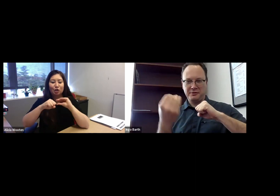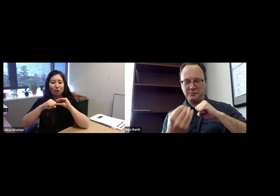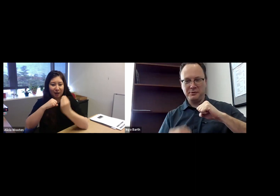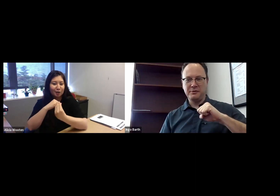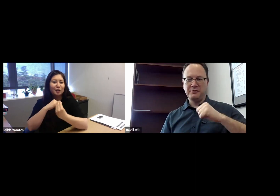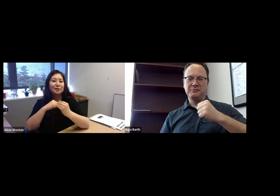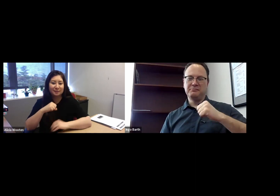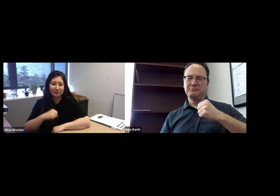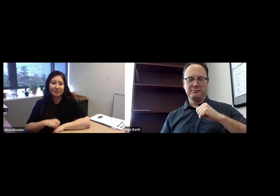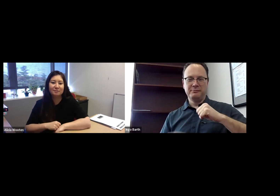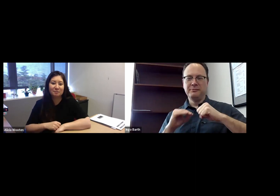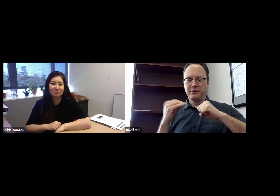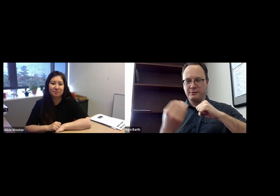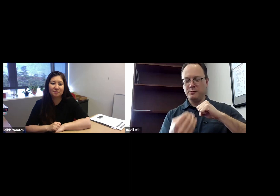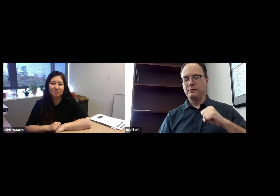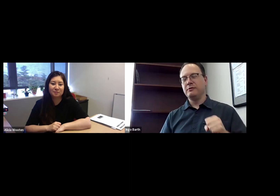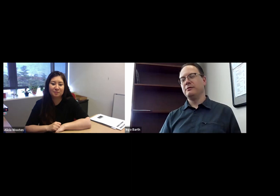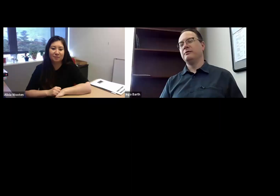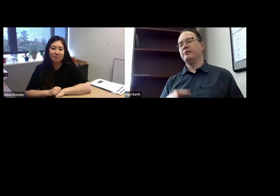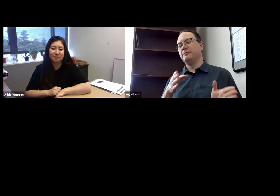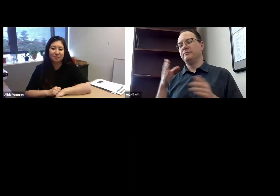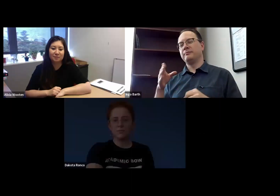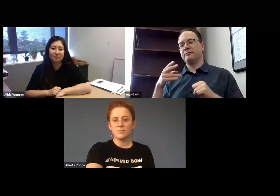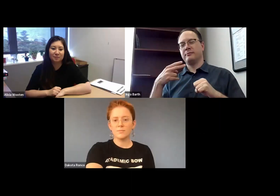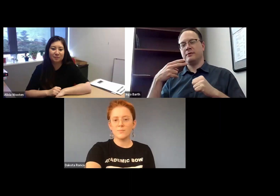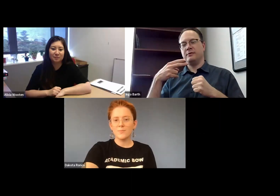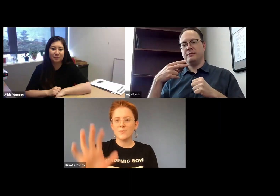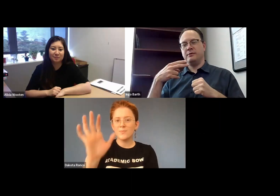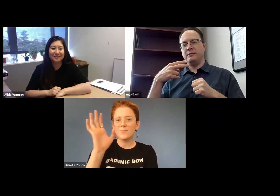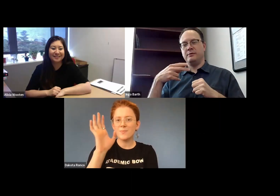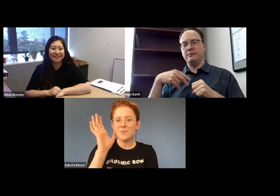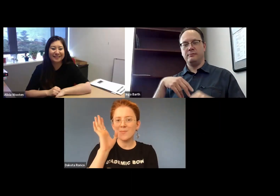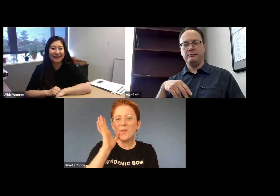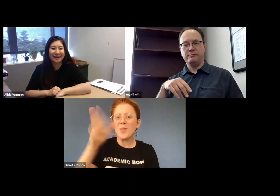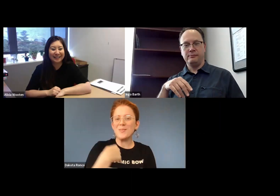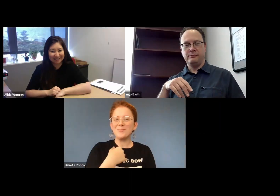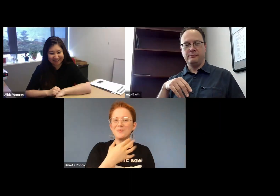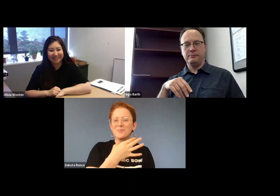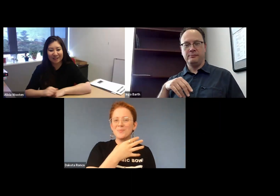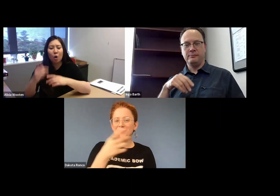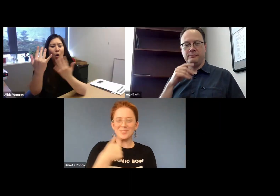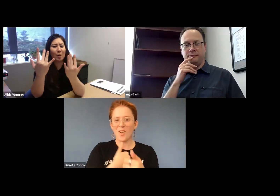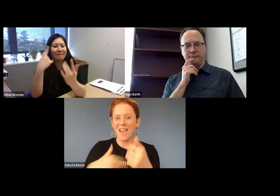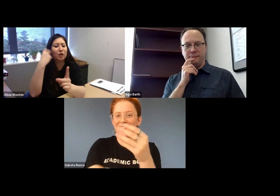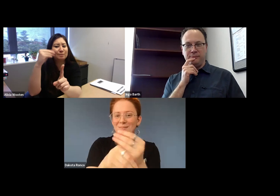I think Saturn is similar too. You can do either fist down or toward